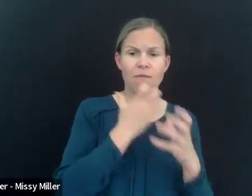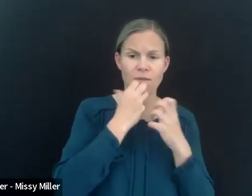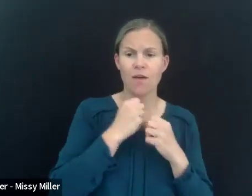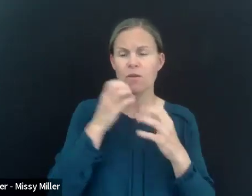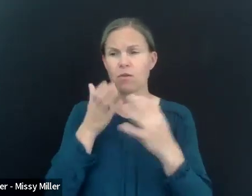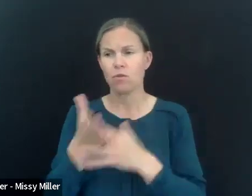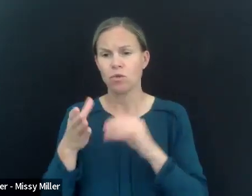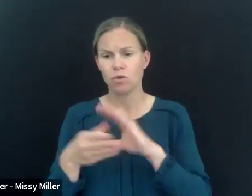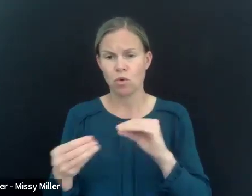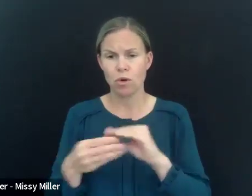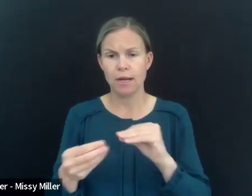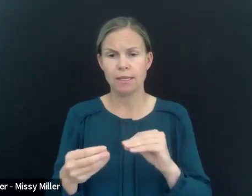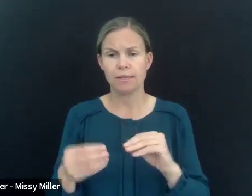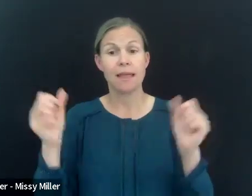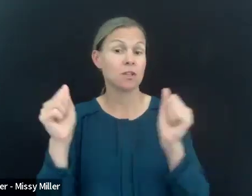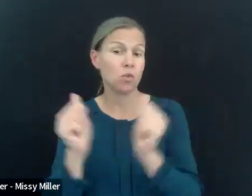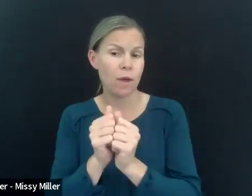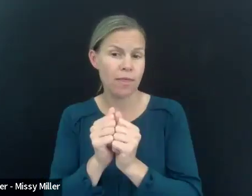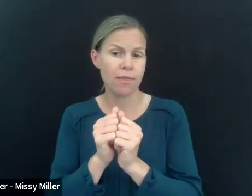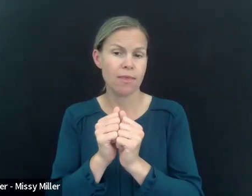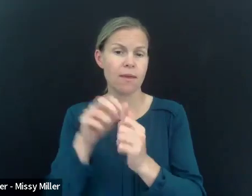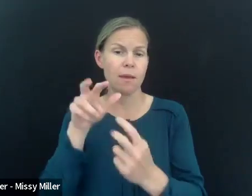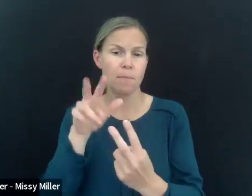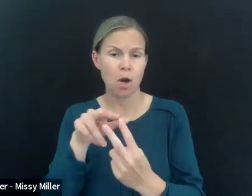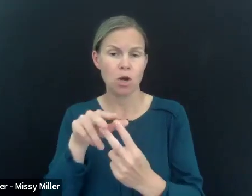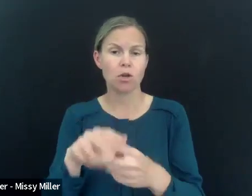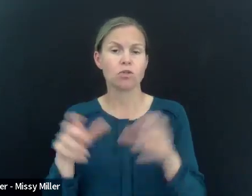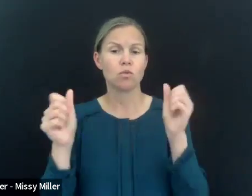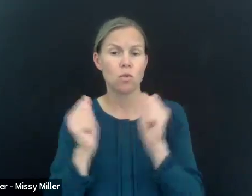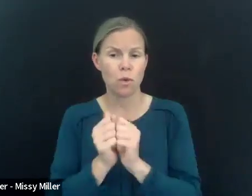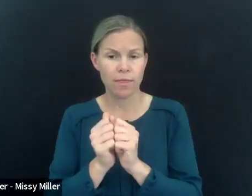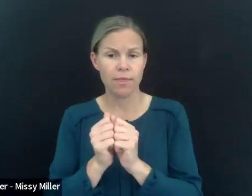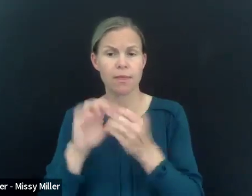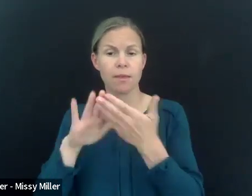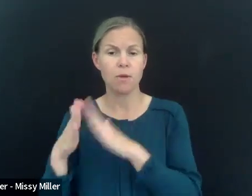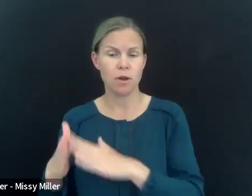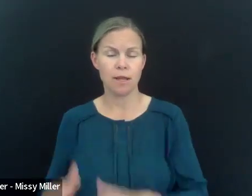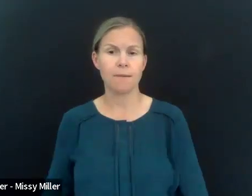in partnership, in community, because that's where the meaning comes from.